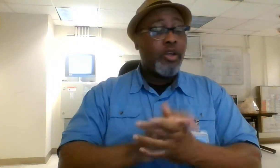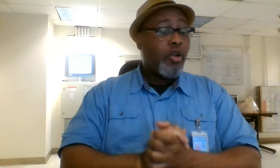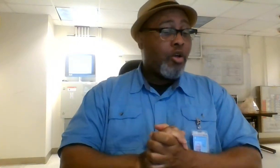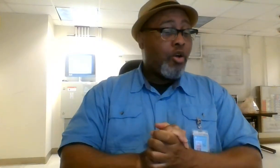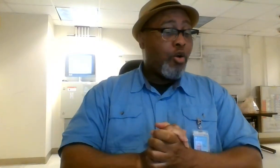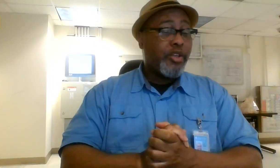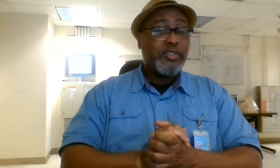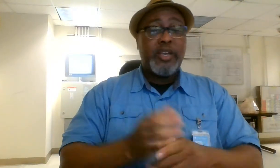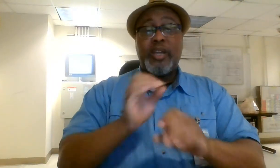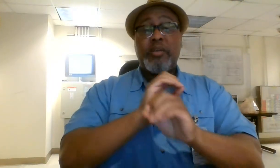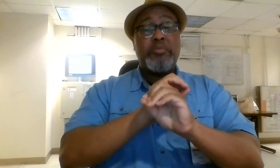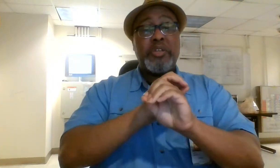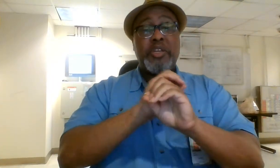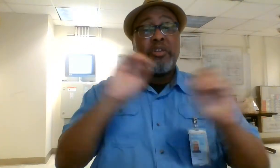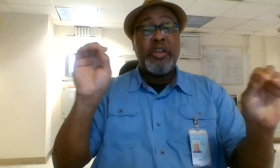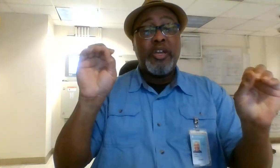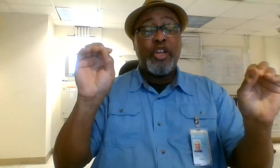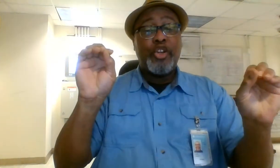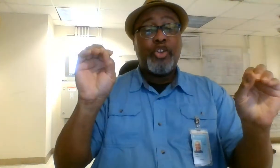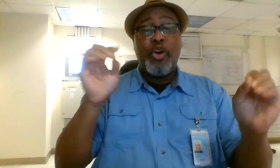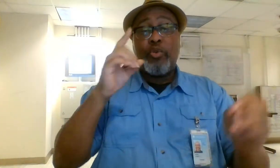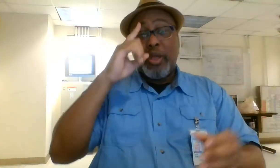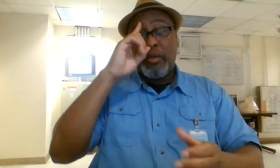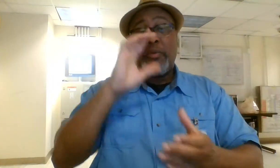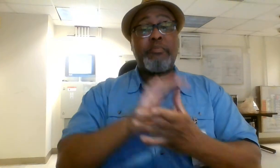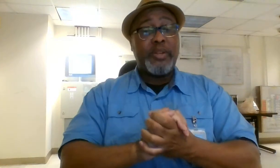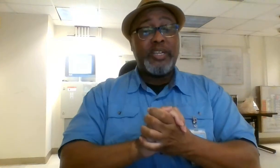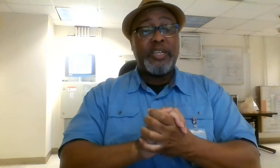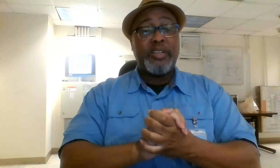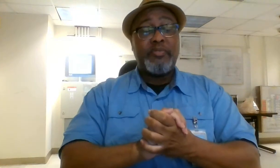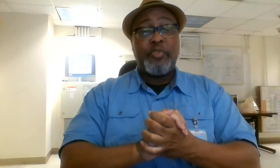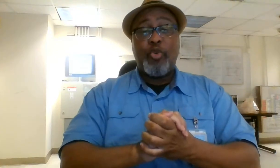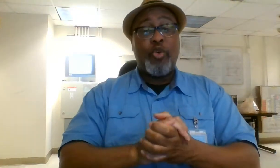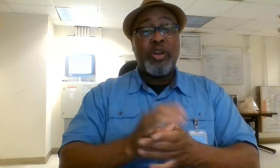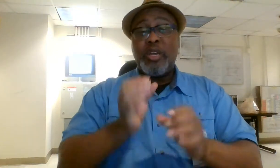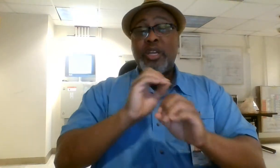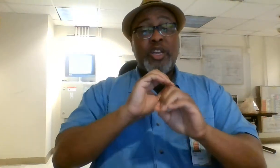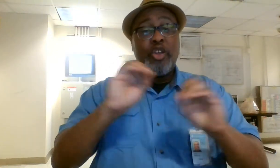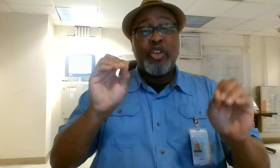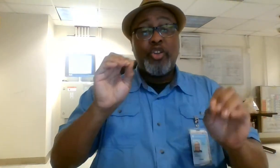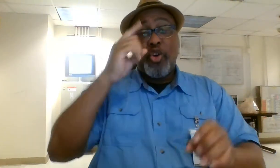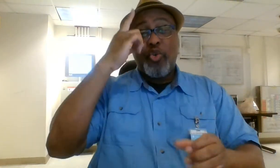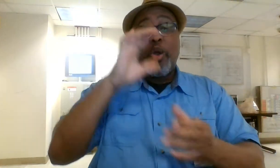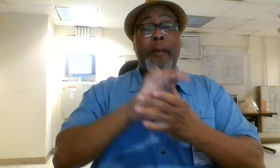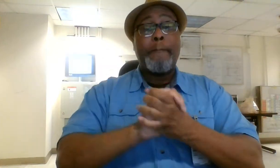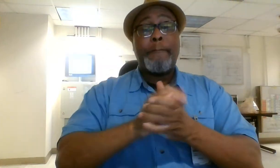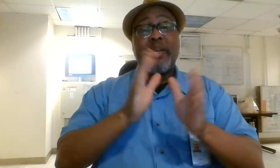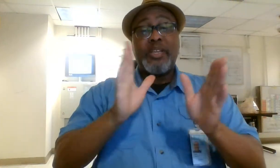Or you can say. Don't believe. Or no believer.